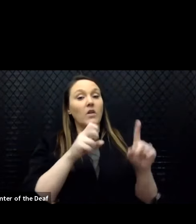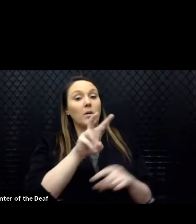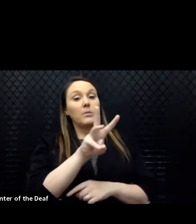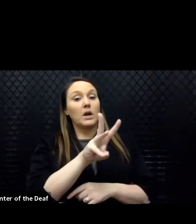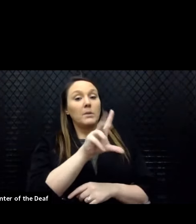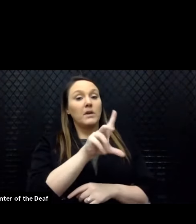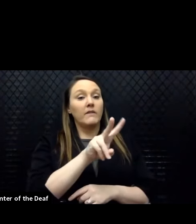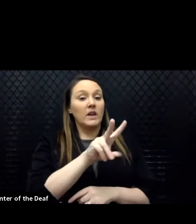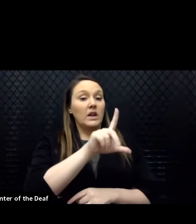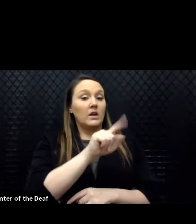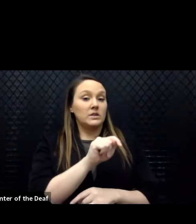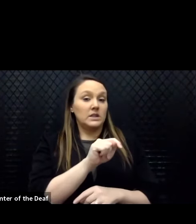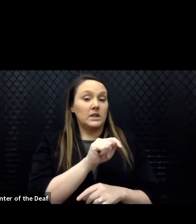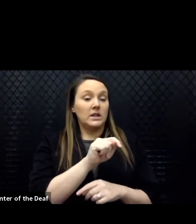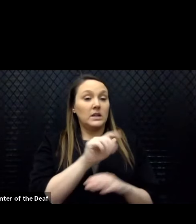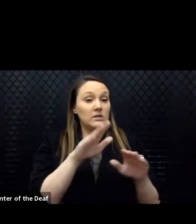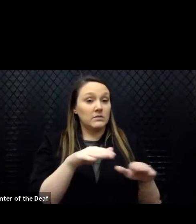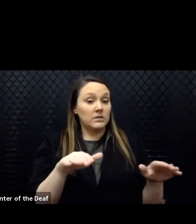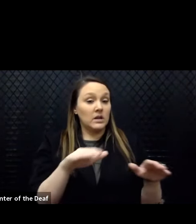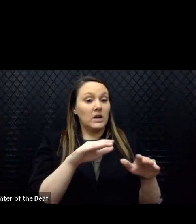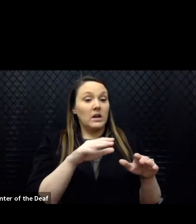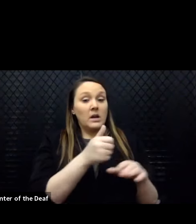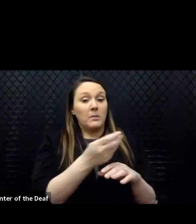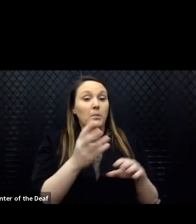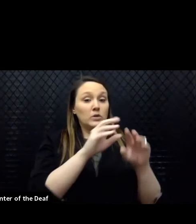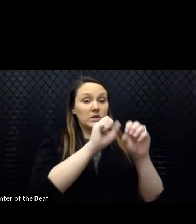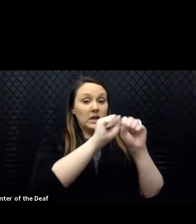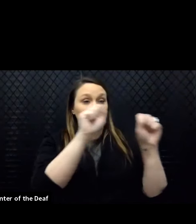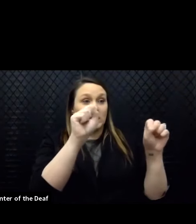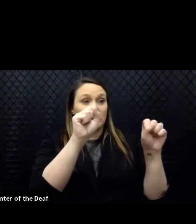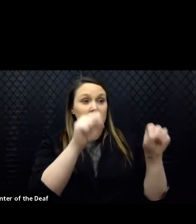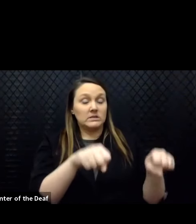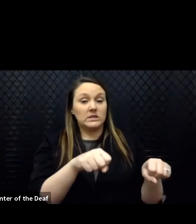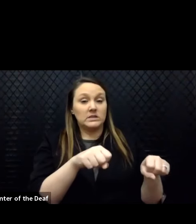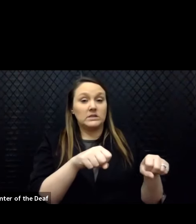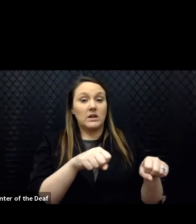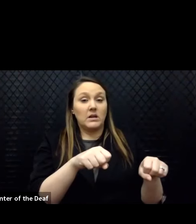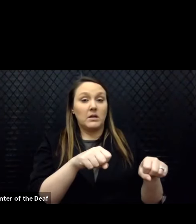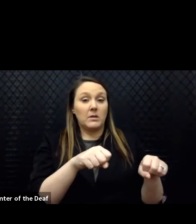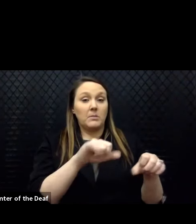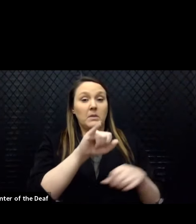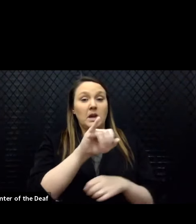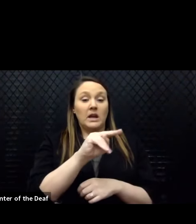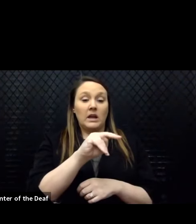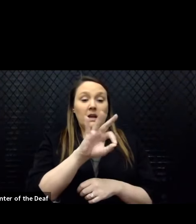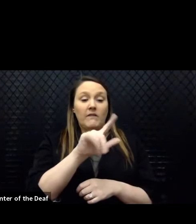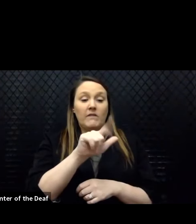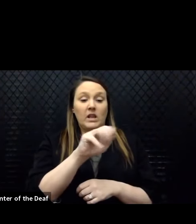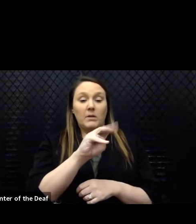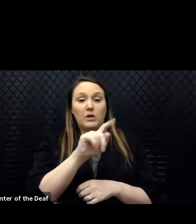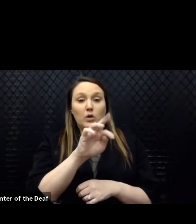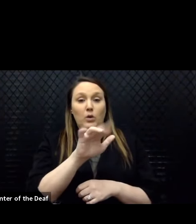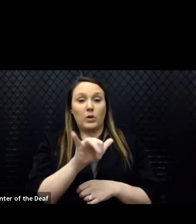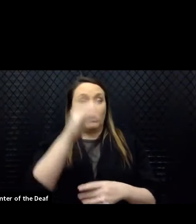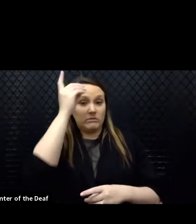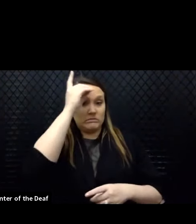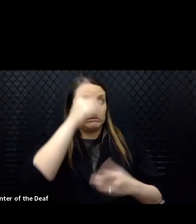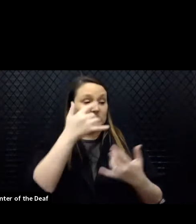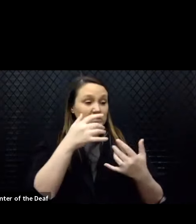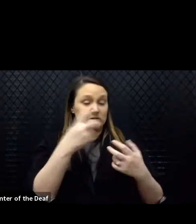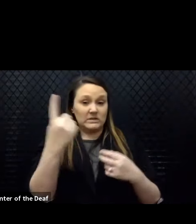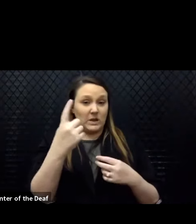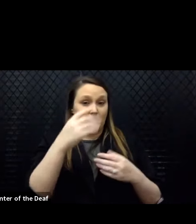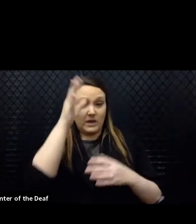is pediatric multi-system inflammatory syndrome something parents should be worried about? I think there's still a lot